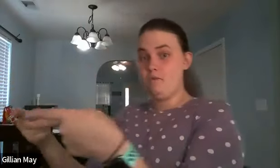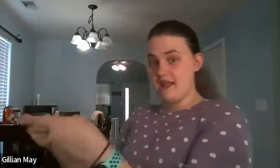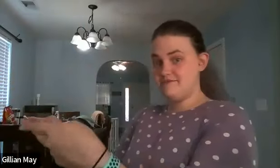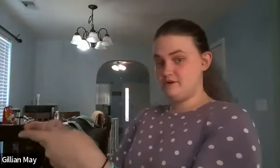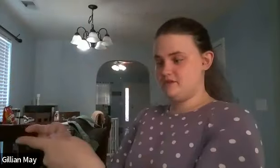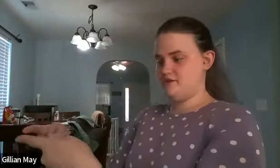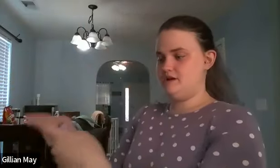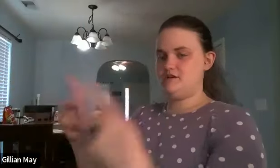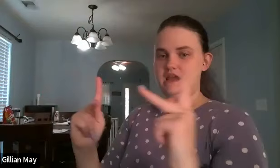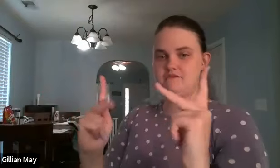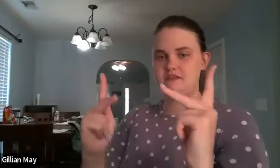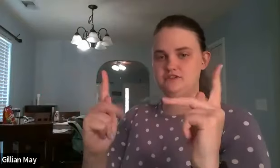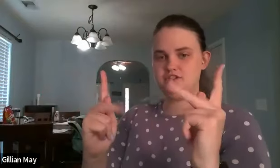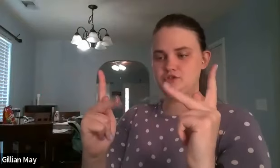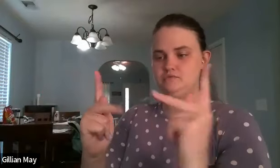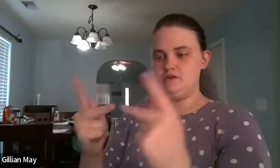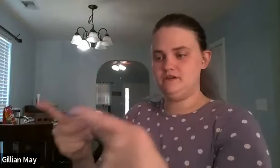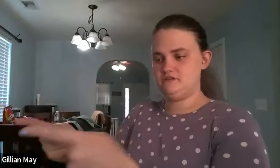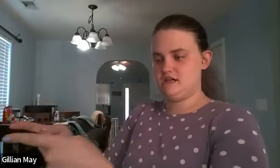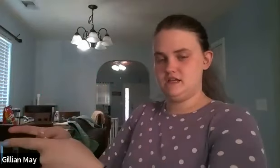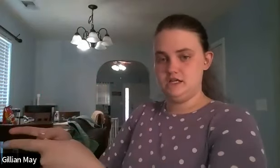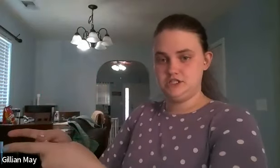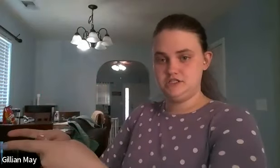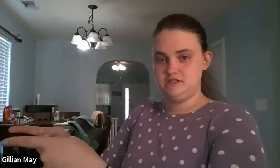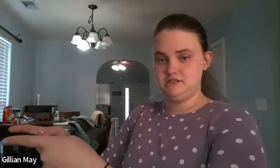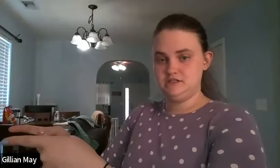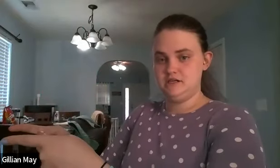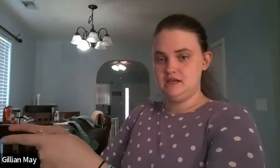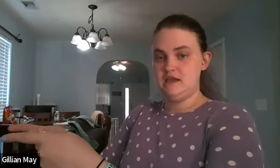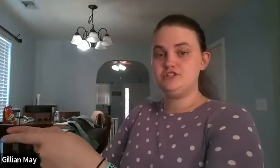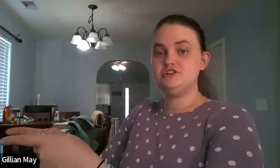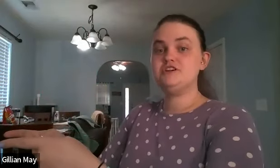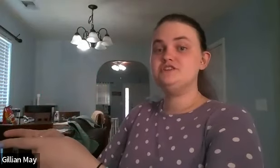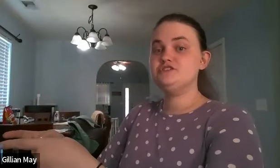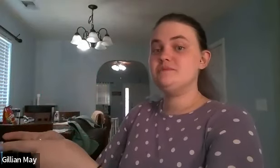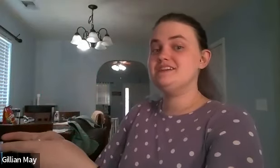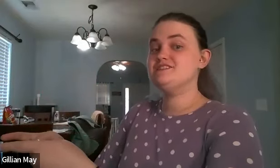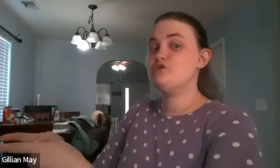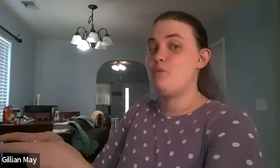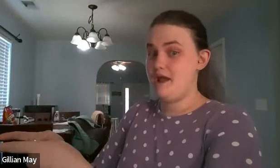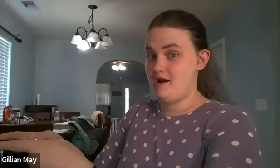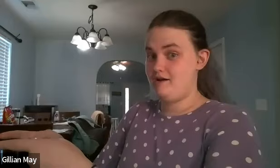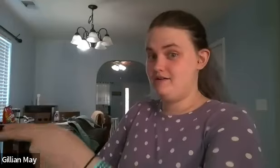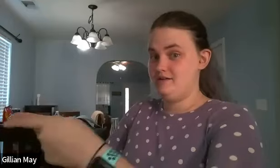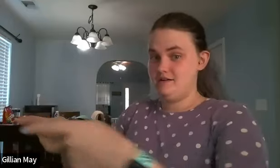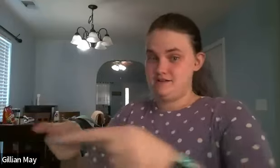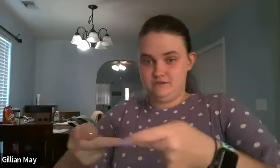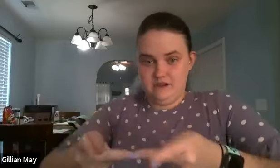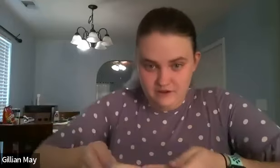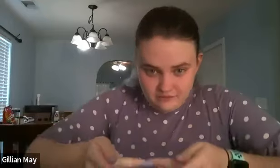away from you, and you're going to have like your two middle fingers kind of touch. And what you're going to do is you're going to make a square. So here, oh,